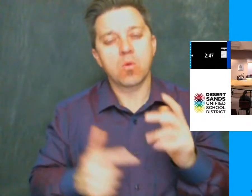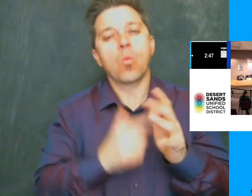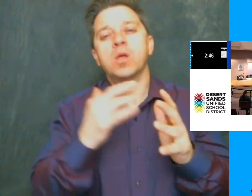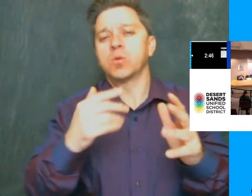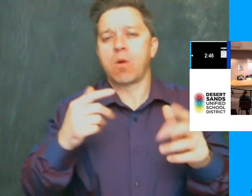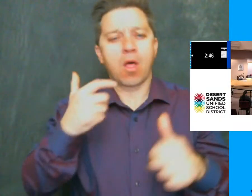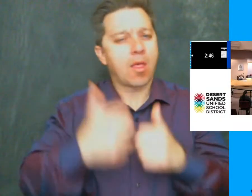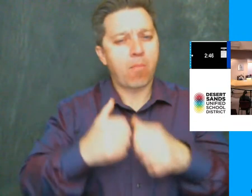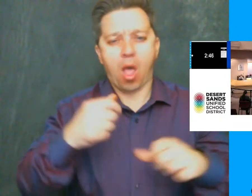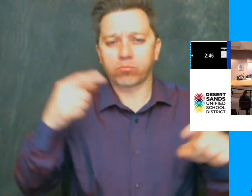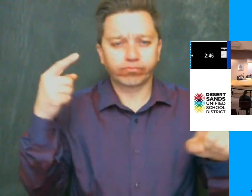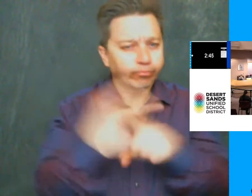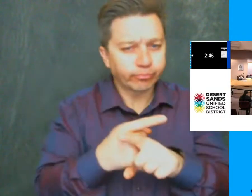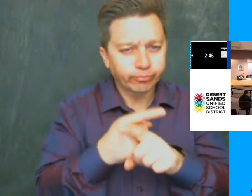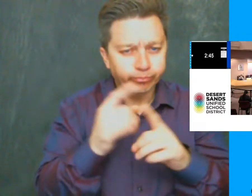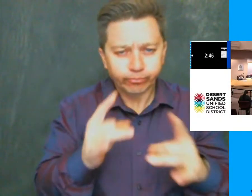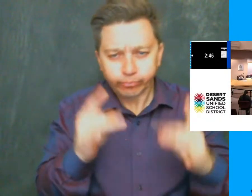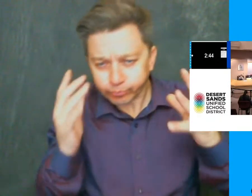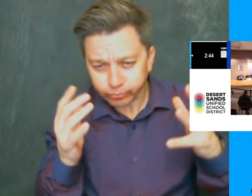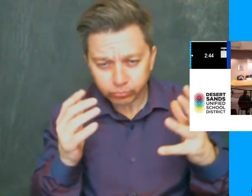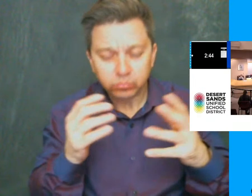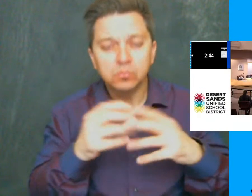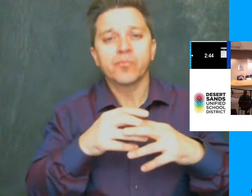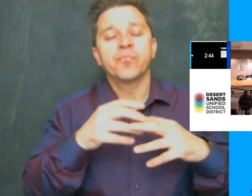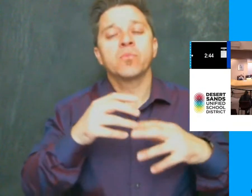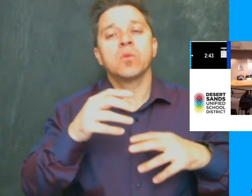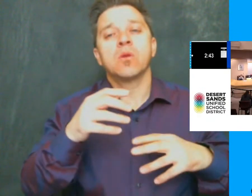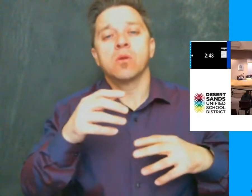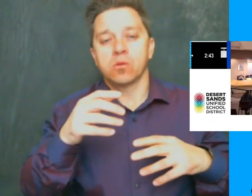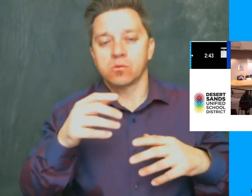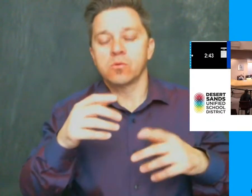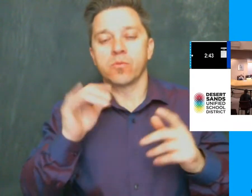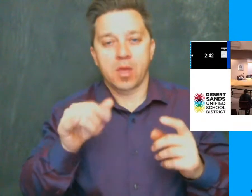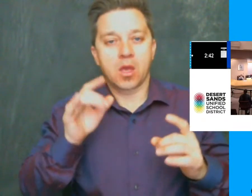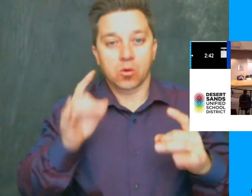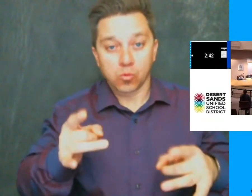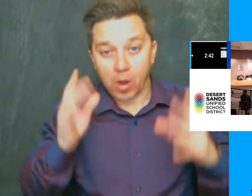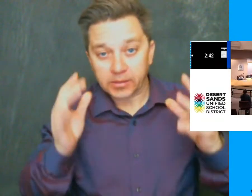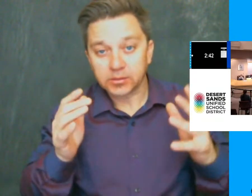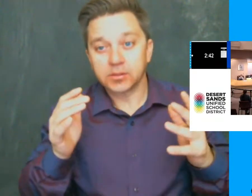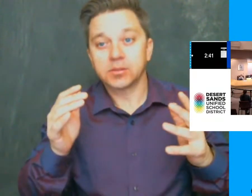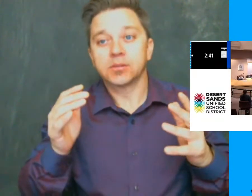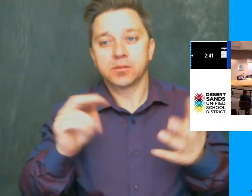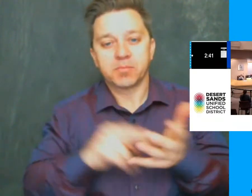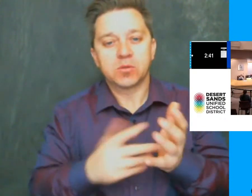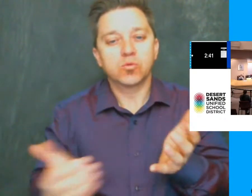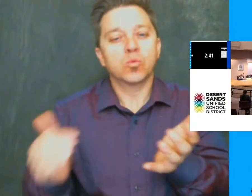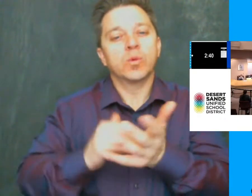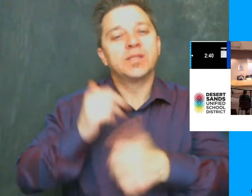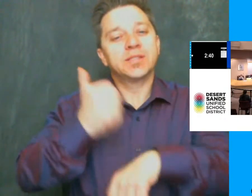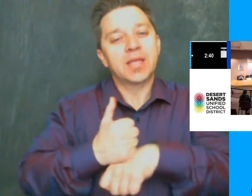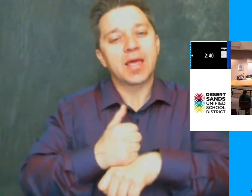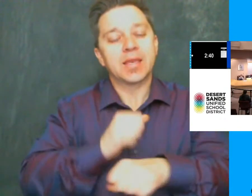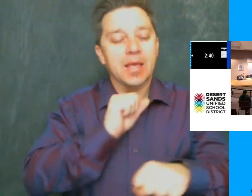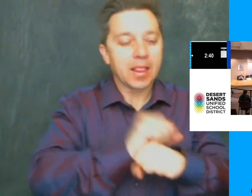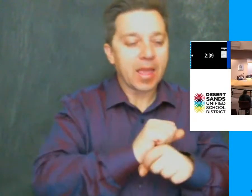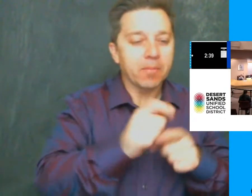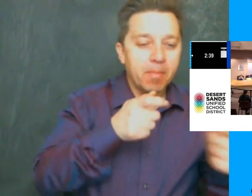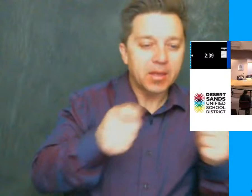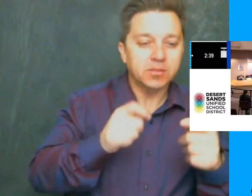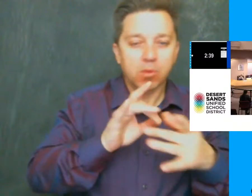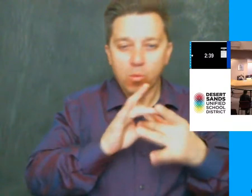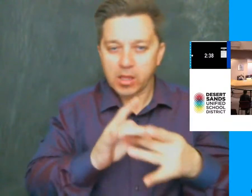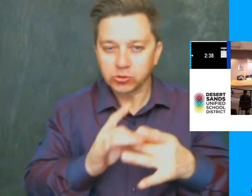crisis, and that crisis resets labor management relations. We find a way